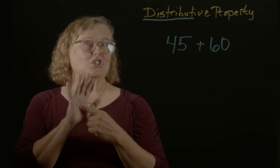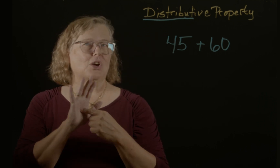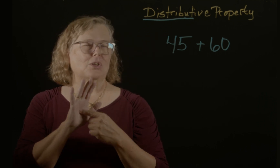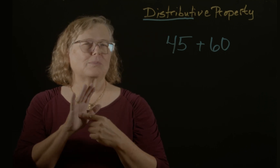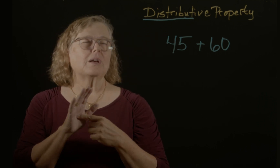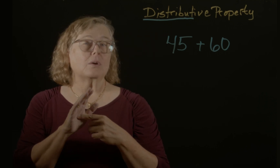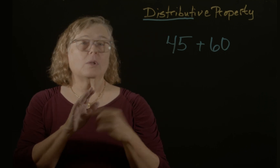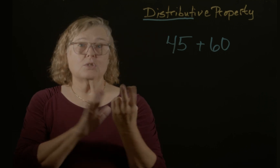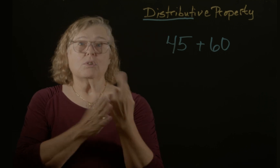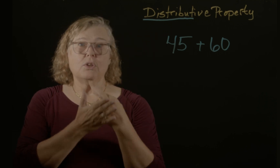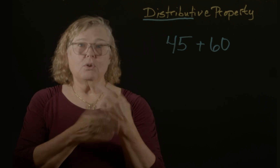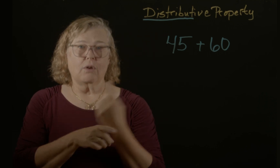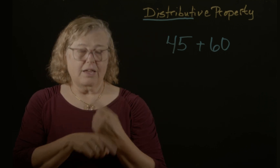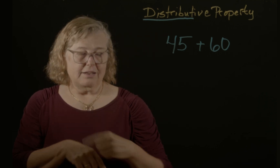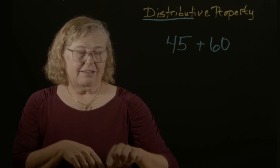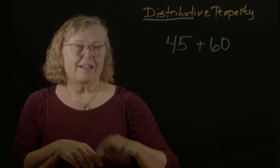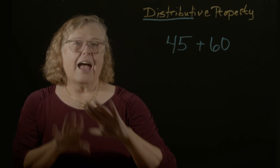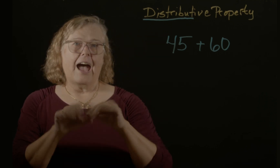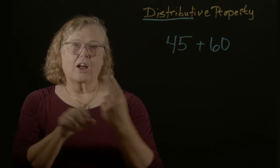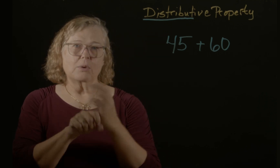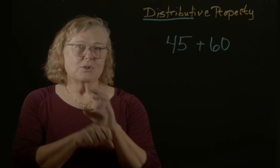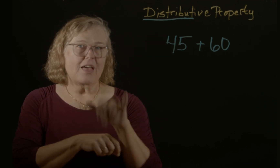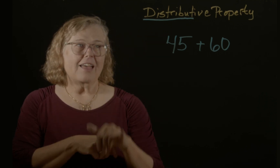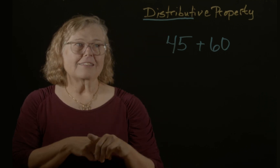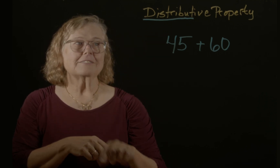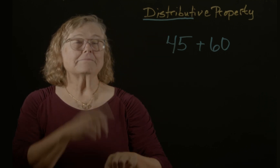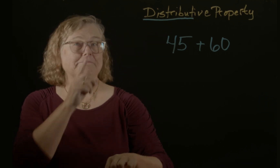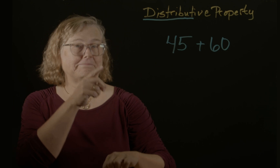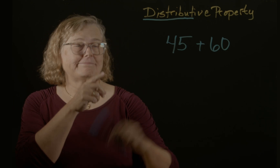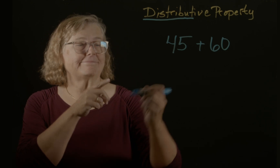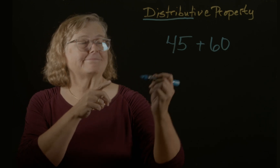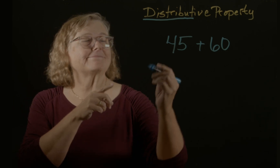going to use that. Let me show you. We're going to review real quick how we use that.